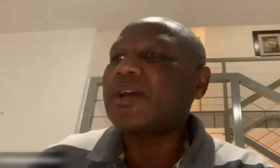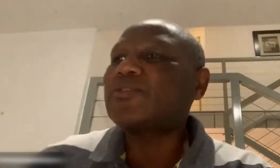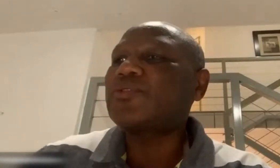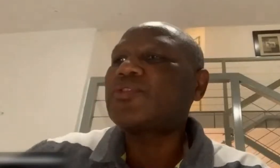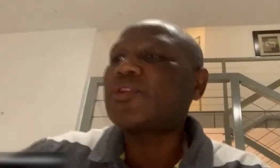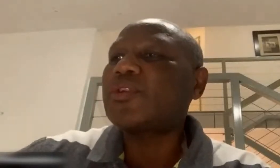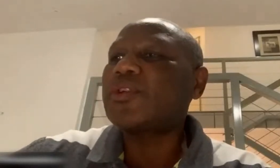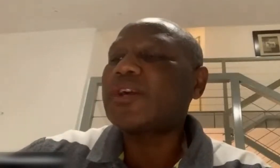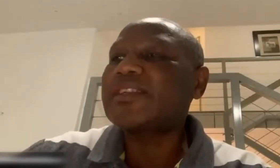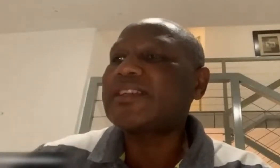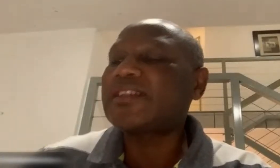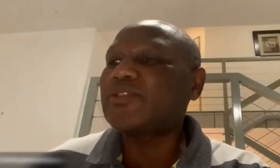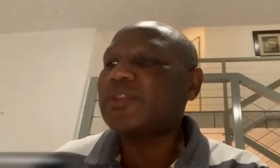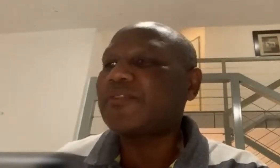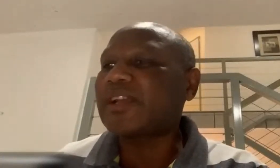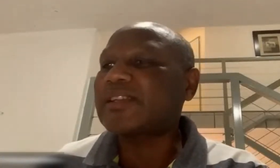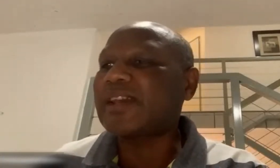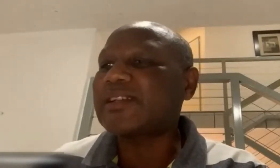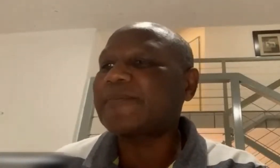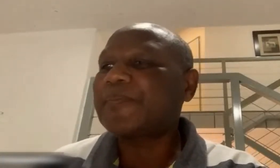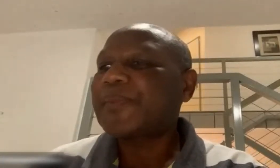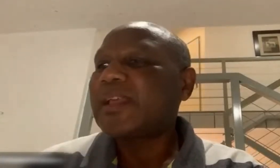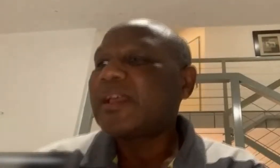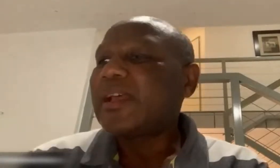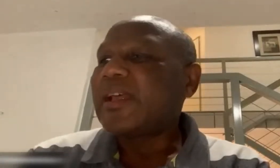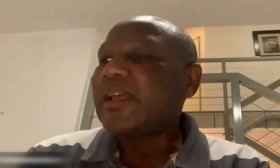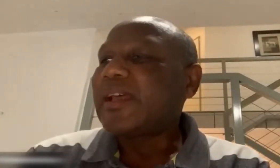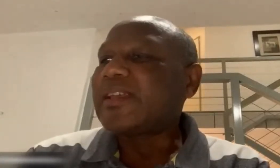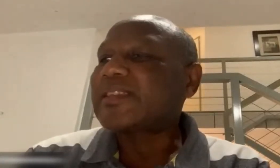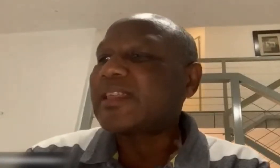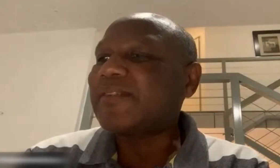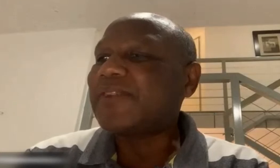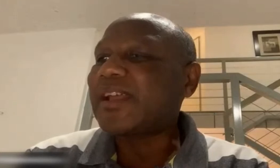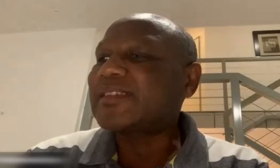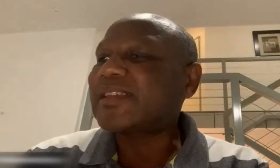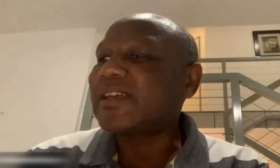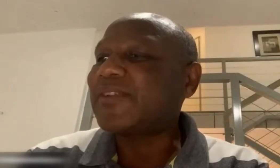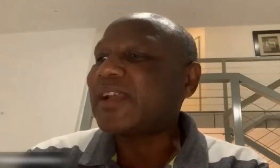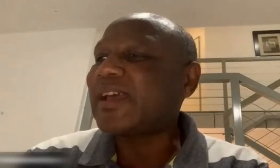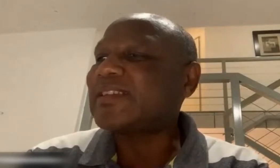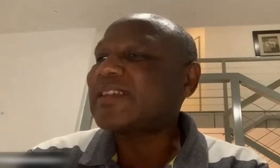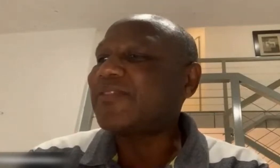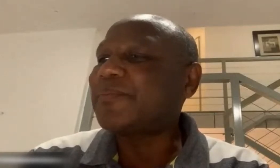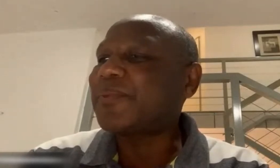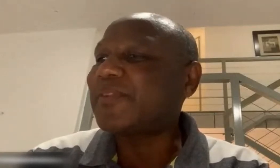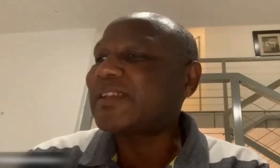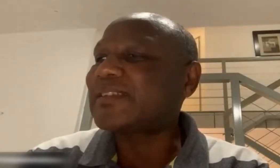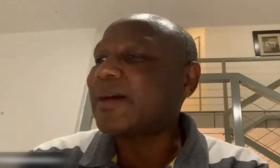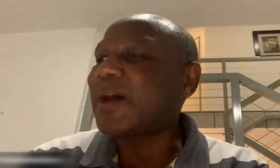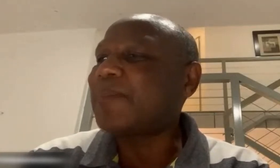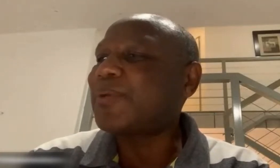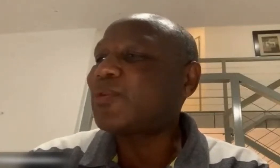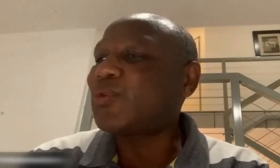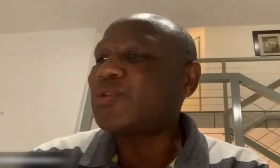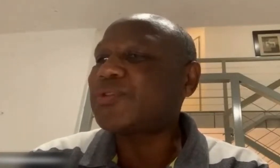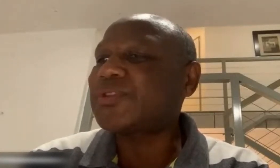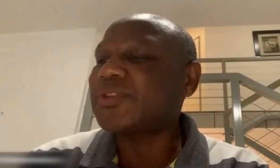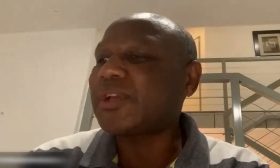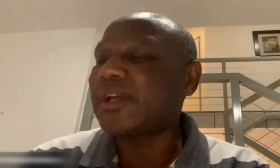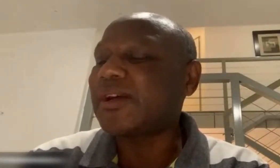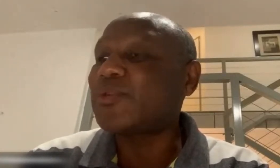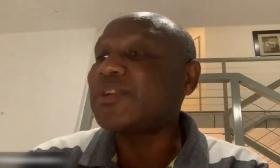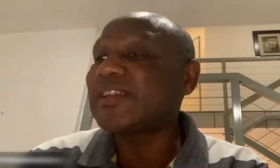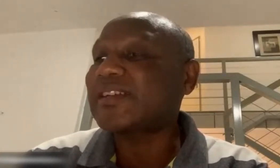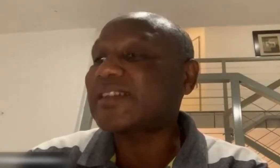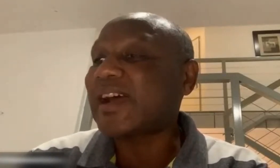want to draw your attention to the fact that in South Africa, HIV prevalence among people